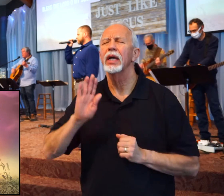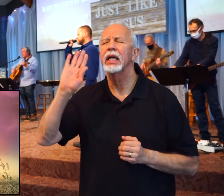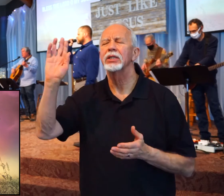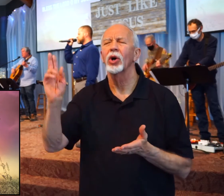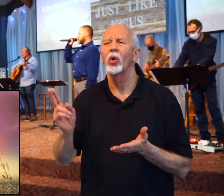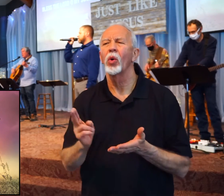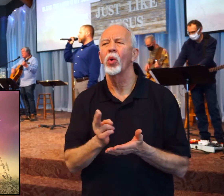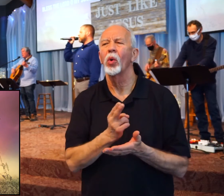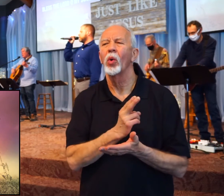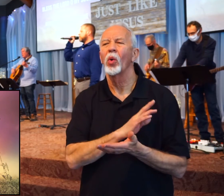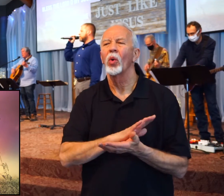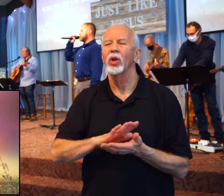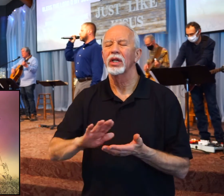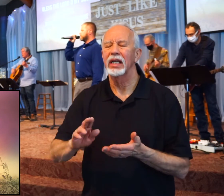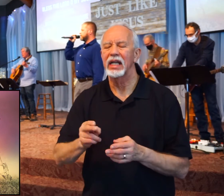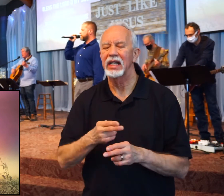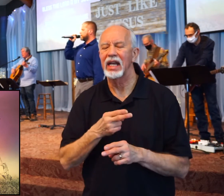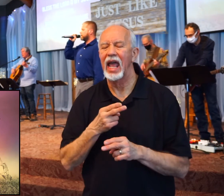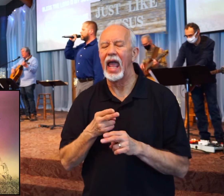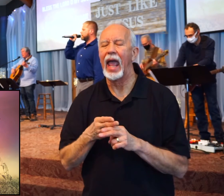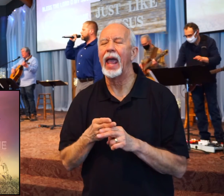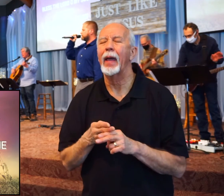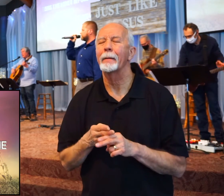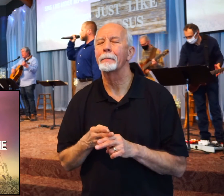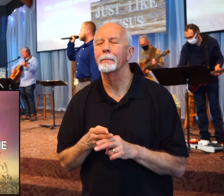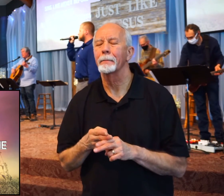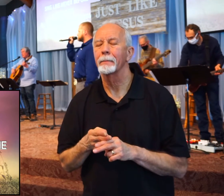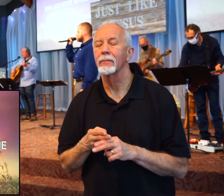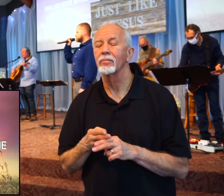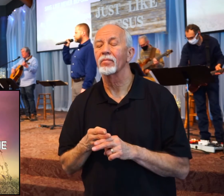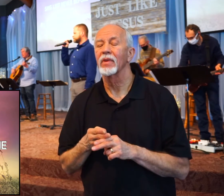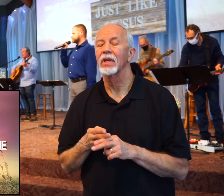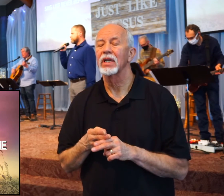Worship his holy name.